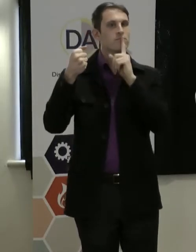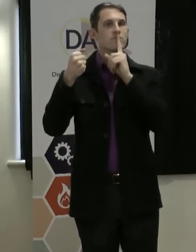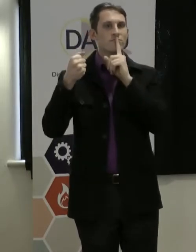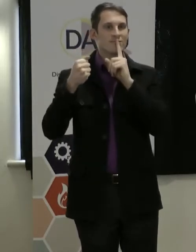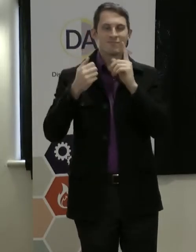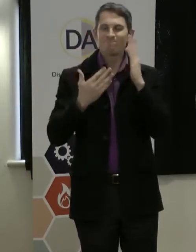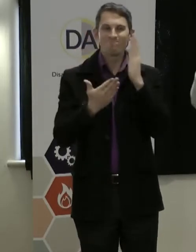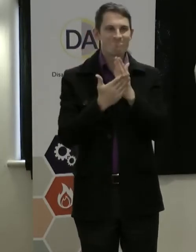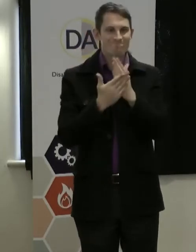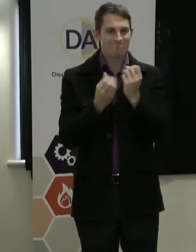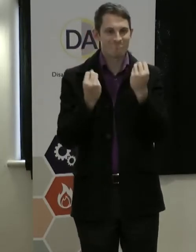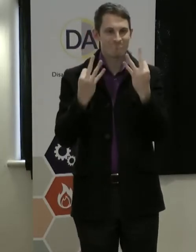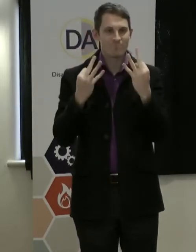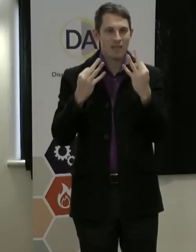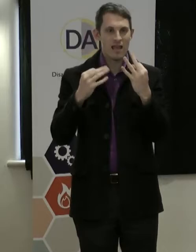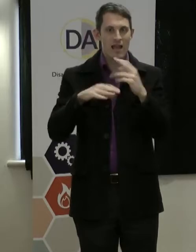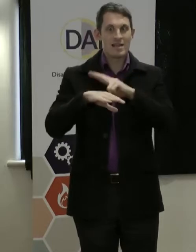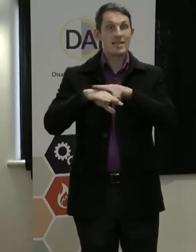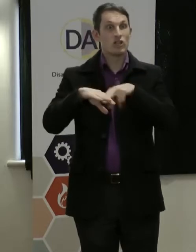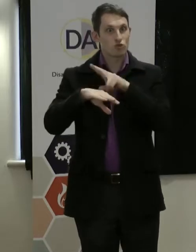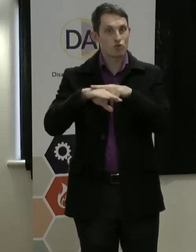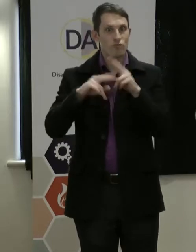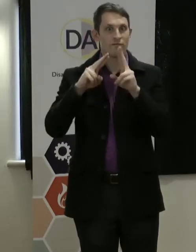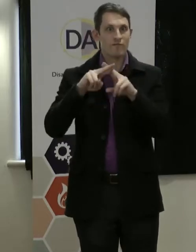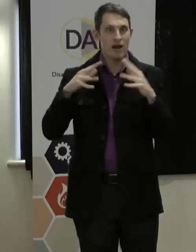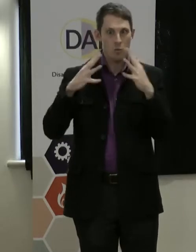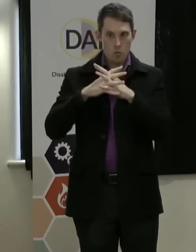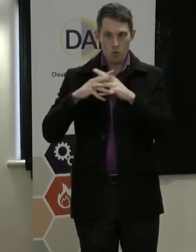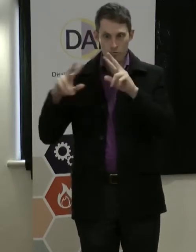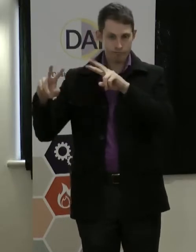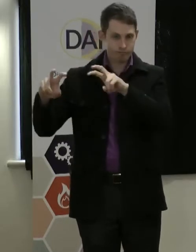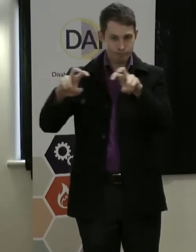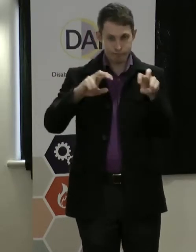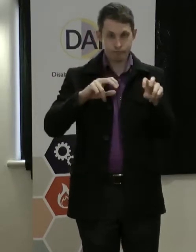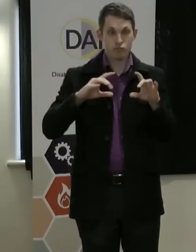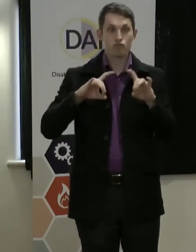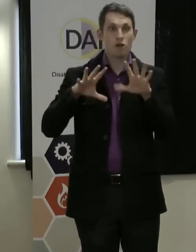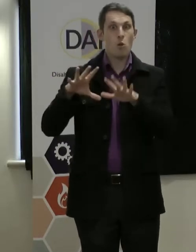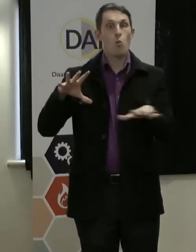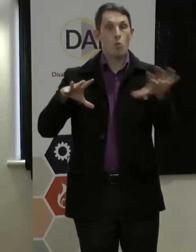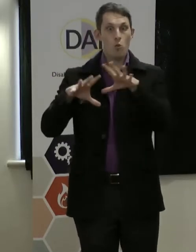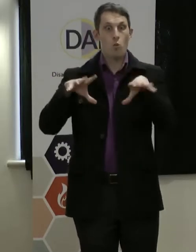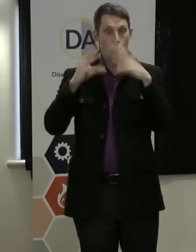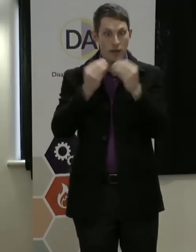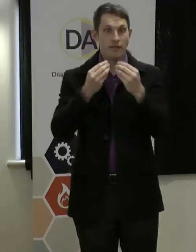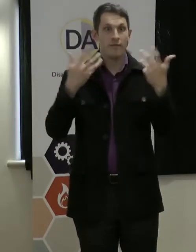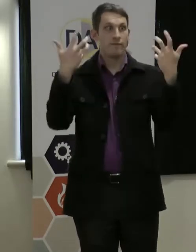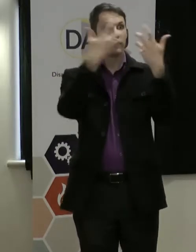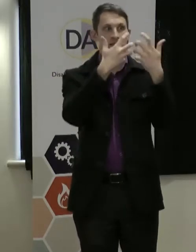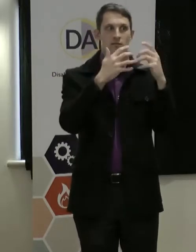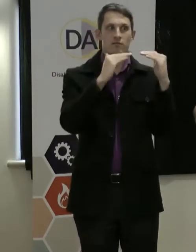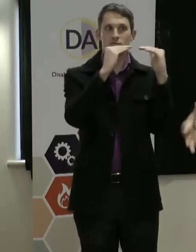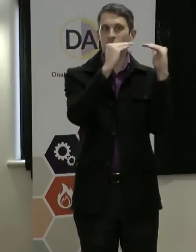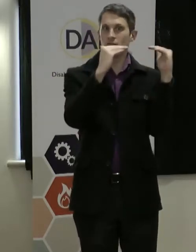national framework against which we report progress. And that's a real problem, and it's hopefully going to be addressed in the next